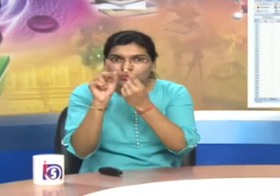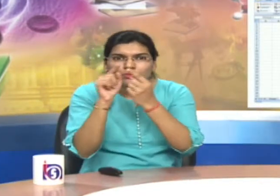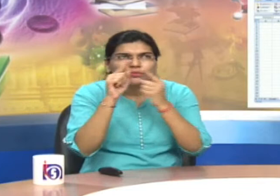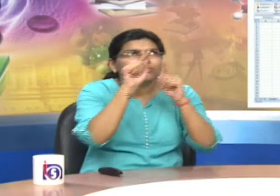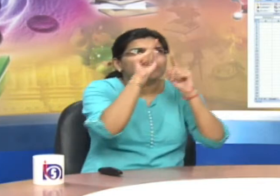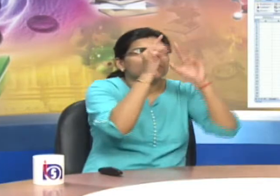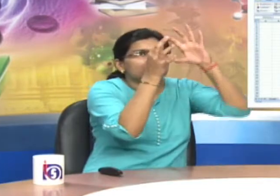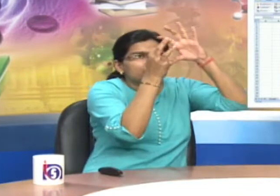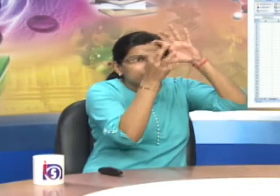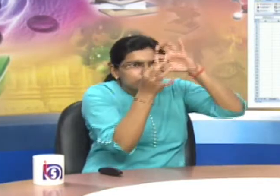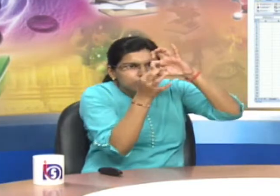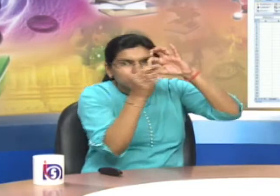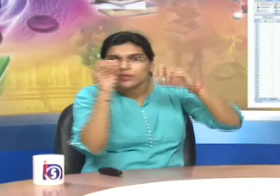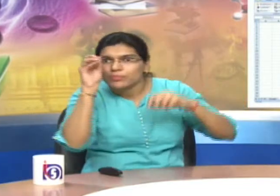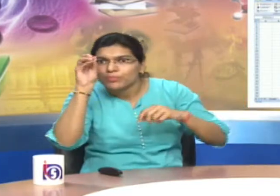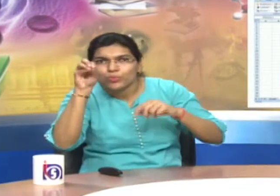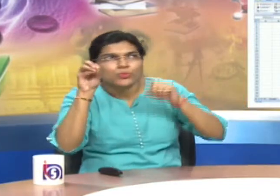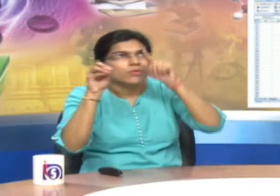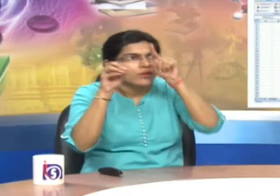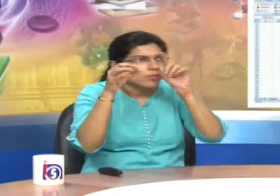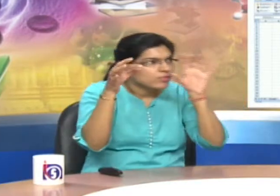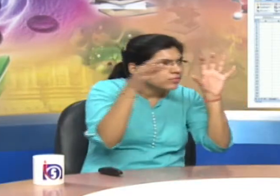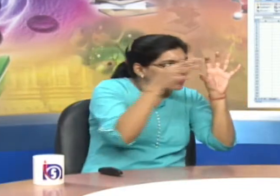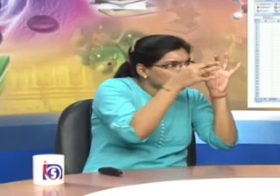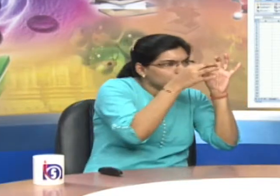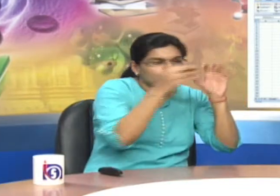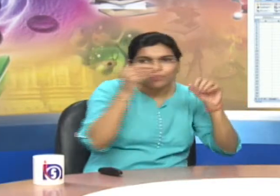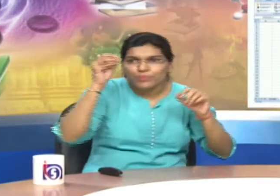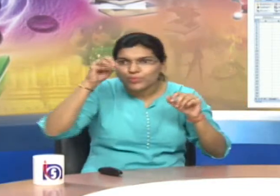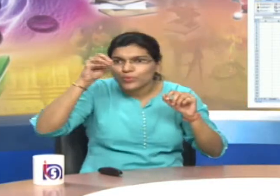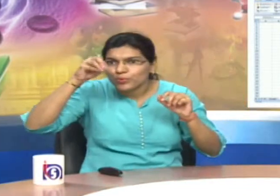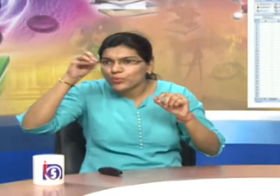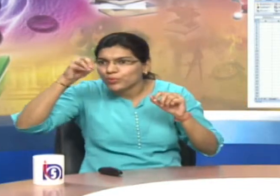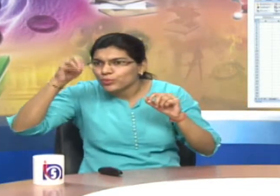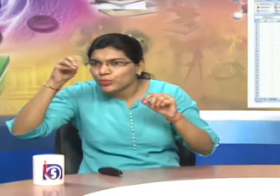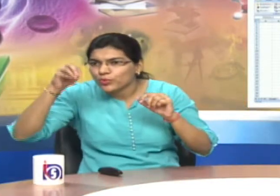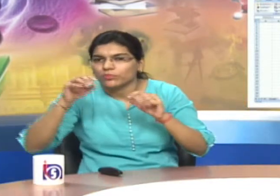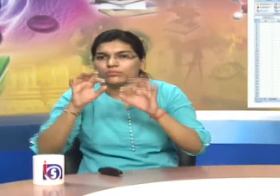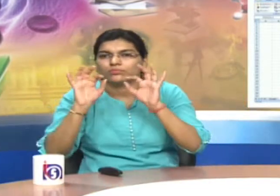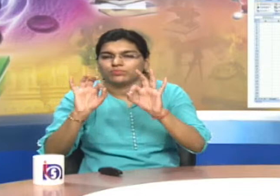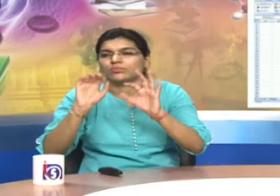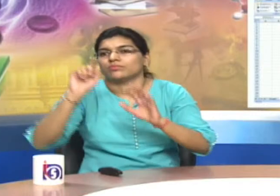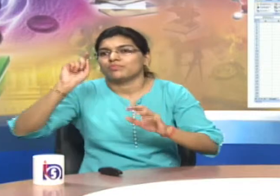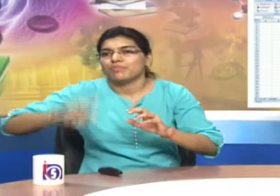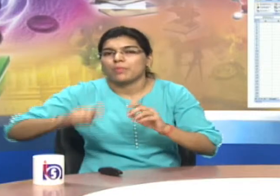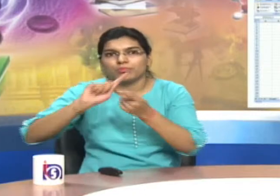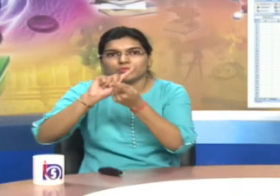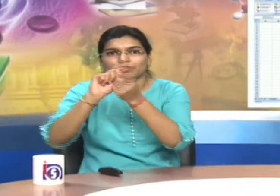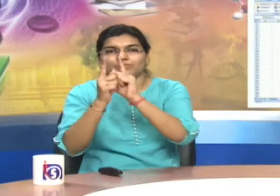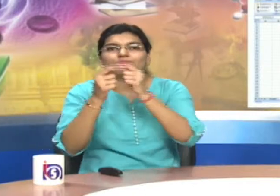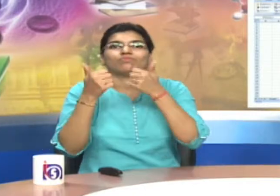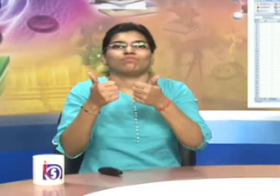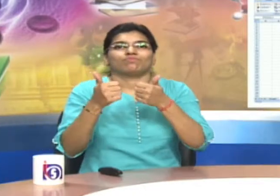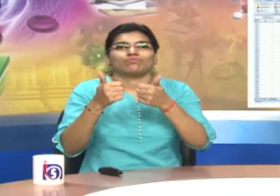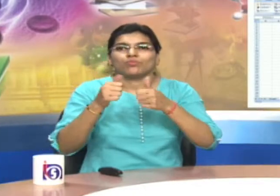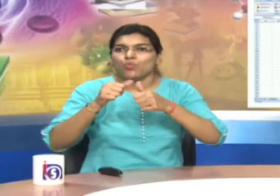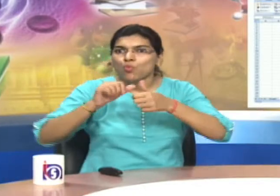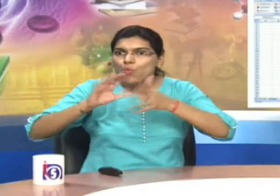the column and row and accordingly select your row and column and then